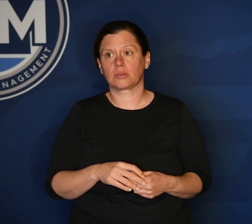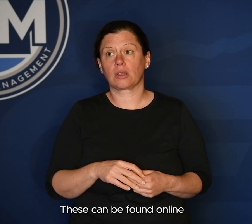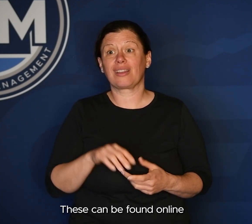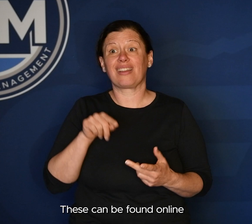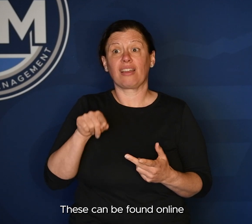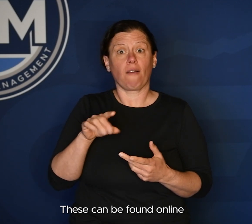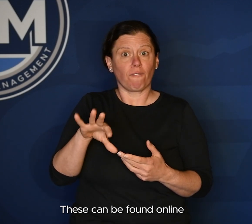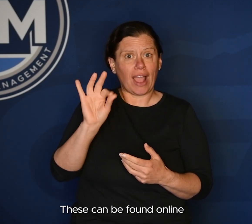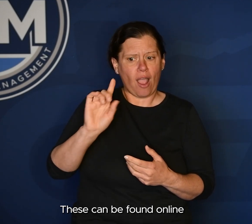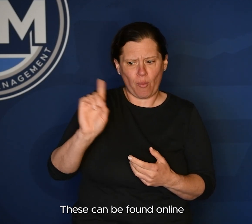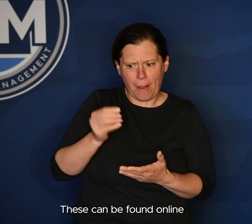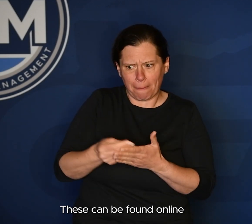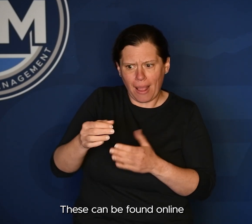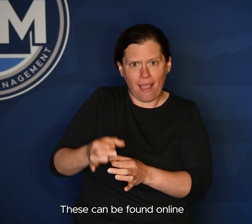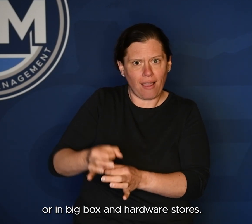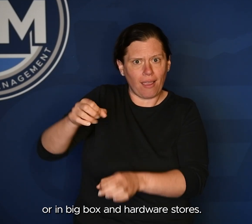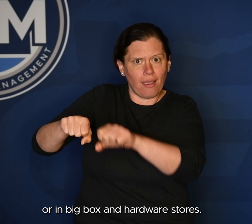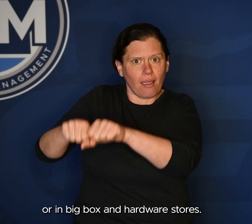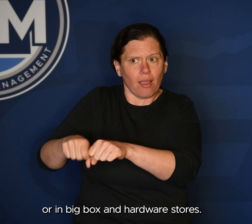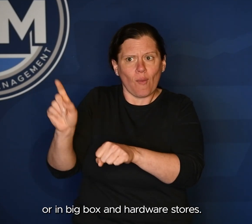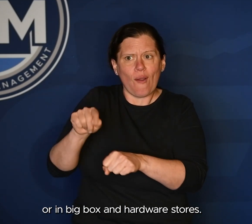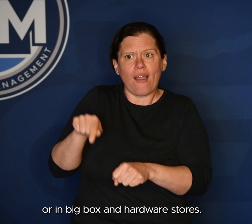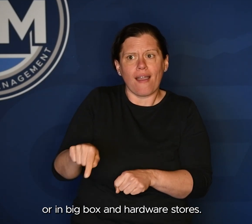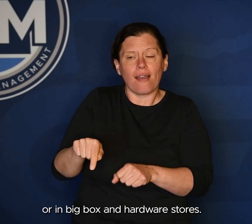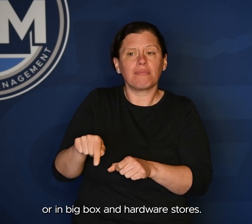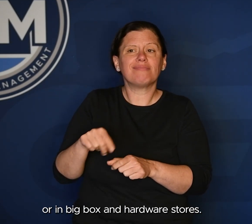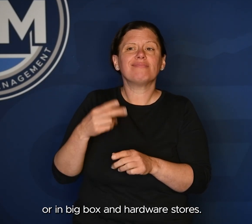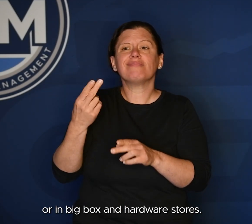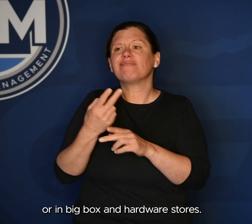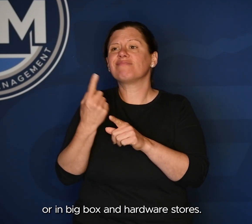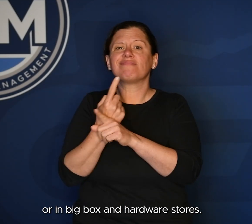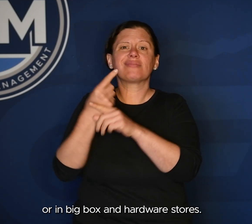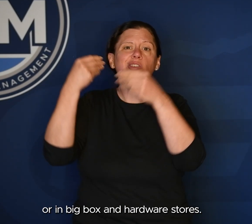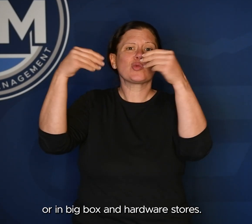These can be found online or in big box and hardware stores.